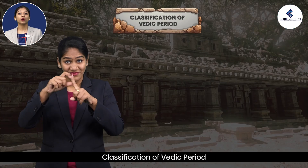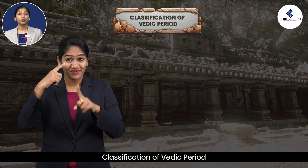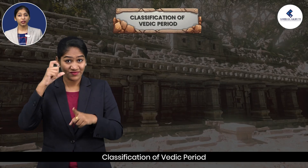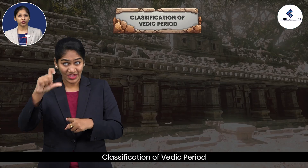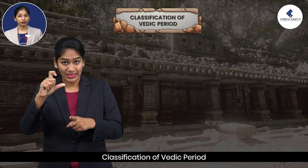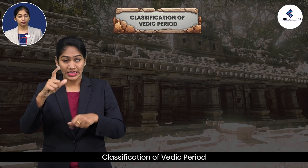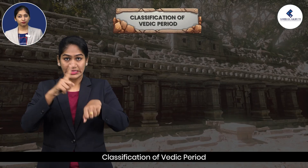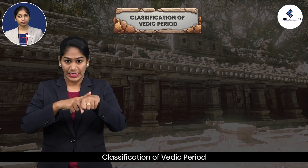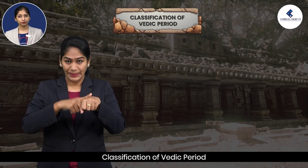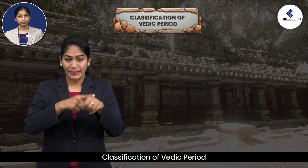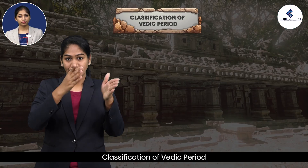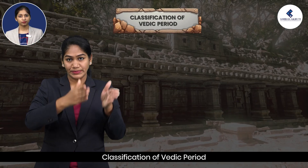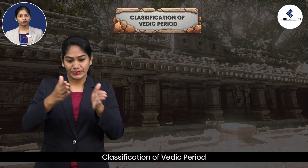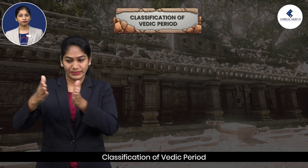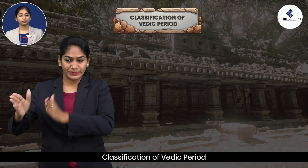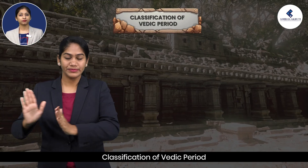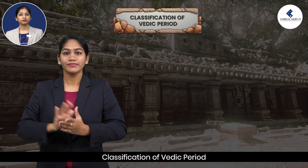Classification of Vedic period.